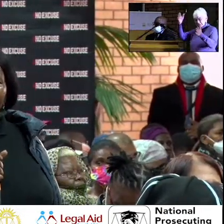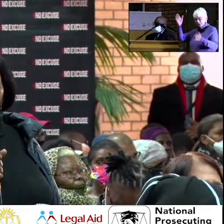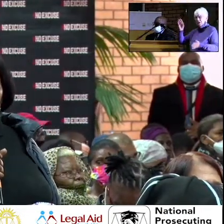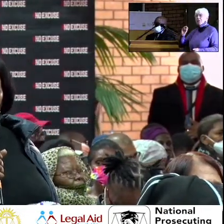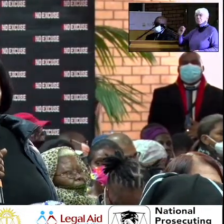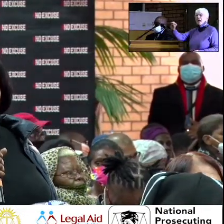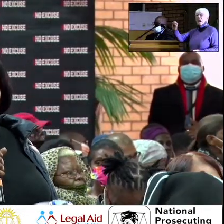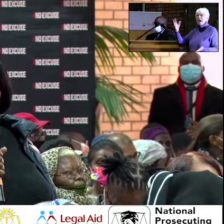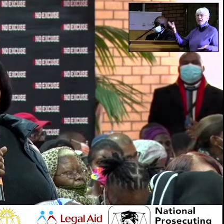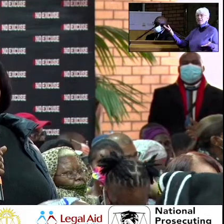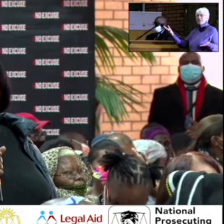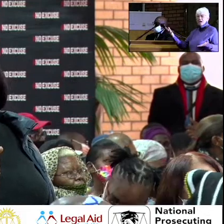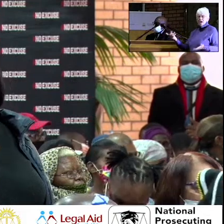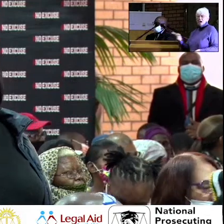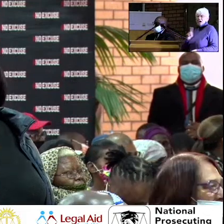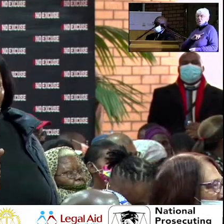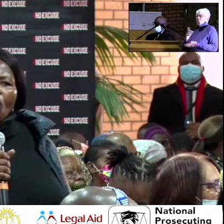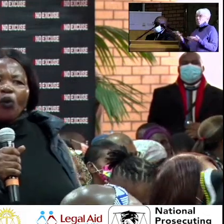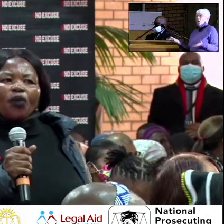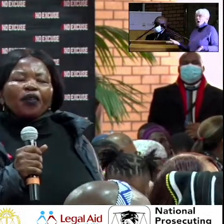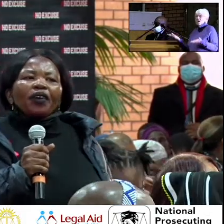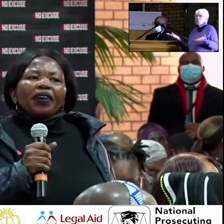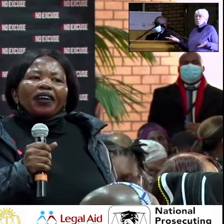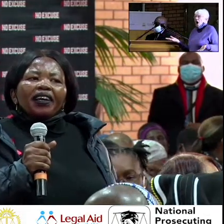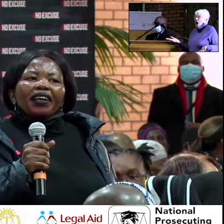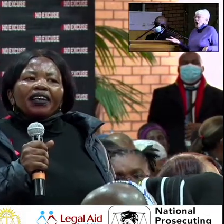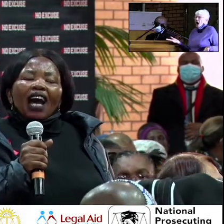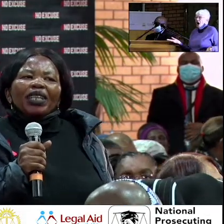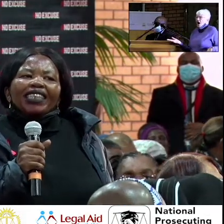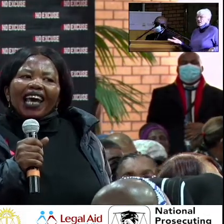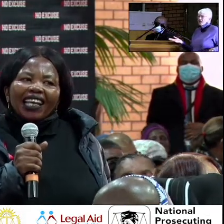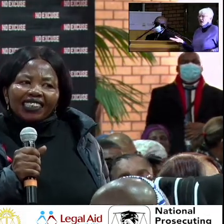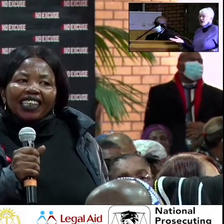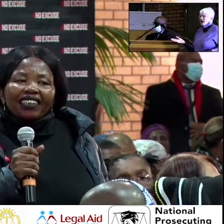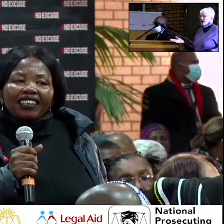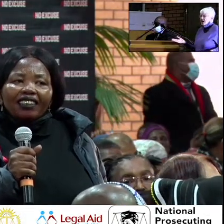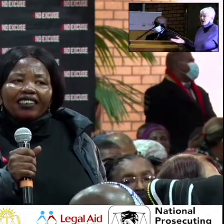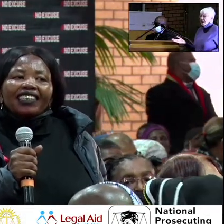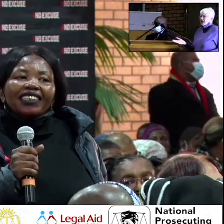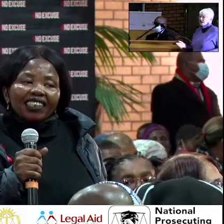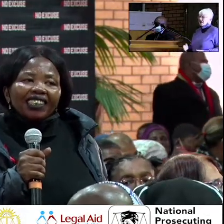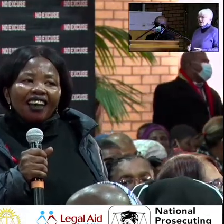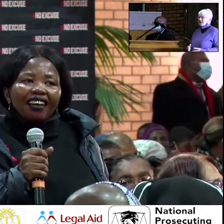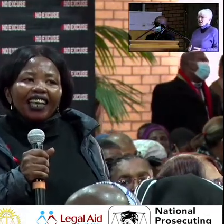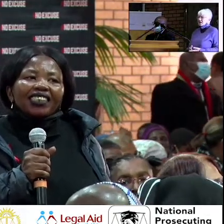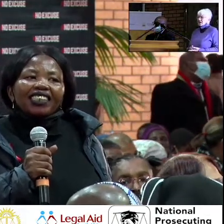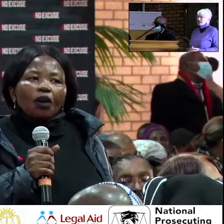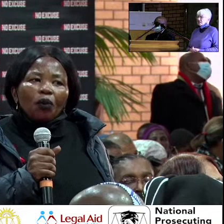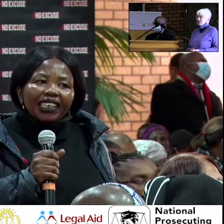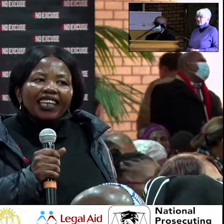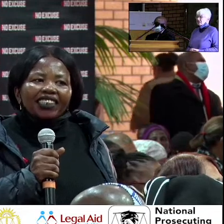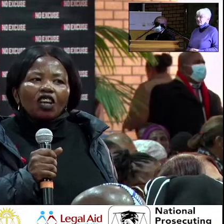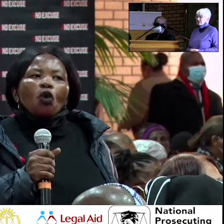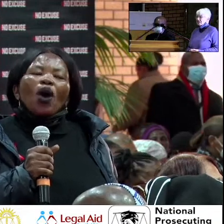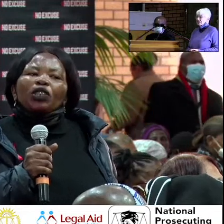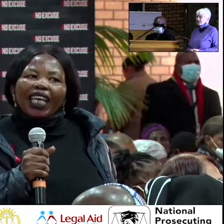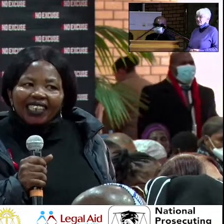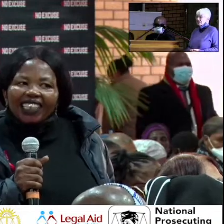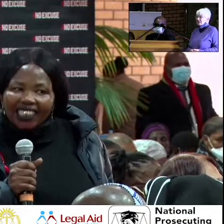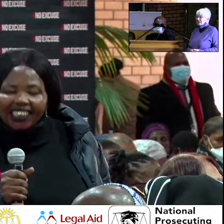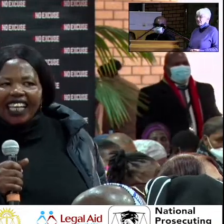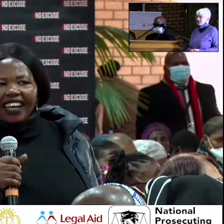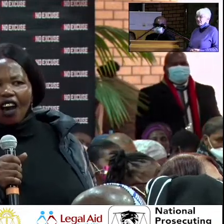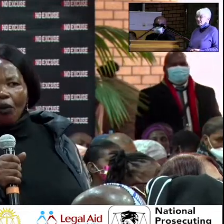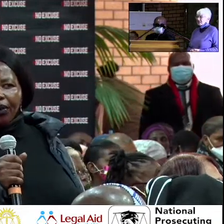Why? And now he's harassing the sister as is a witness. Want to